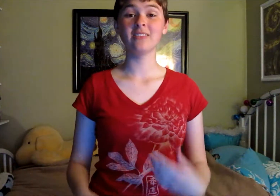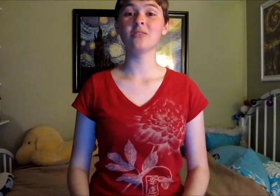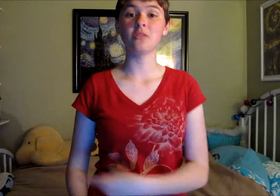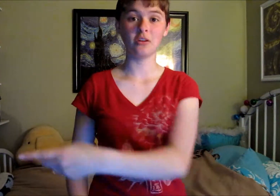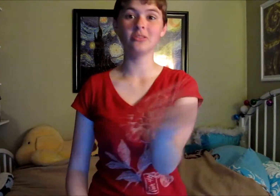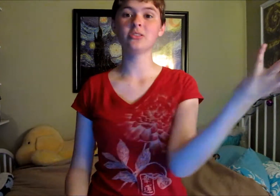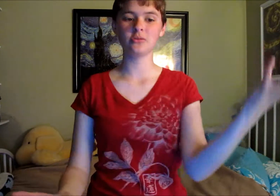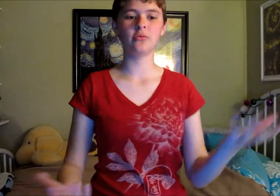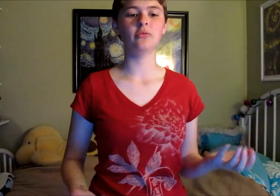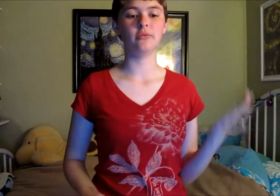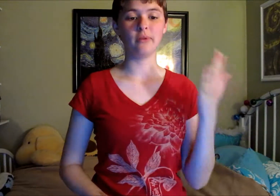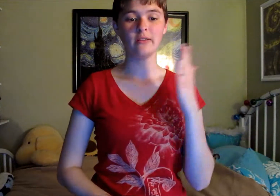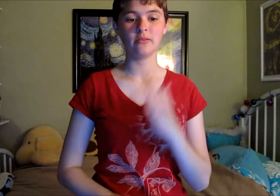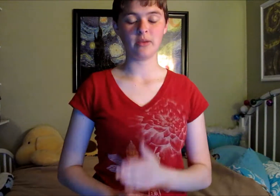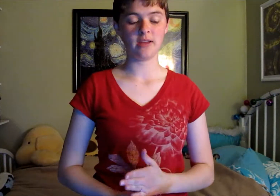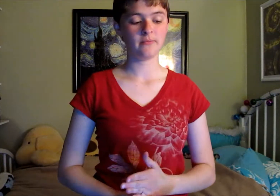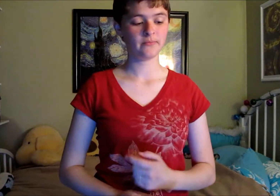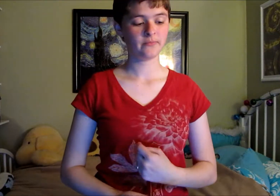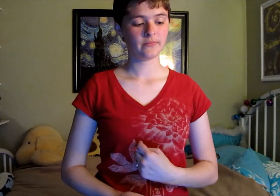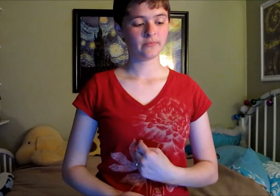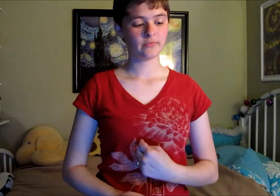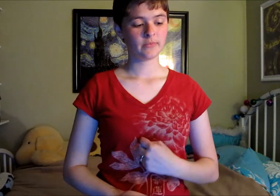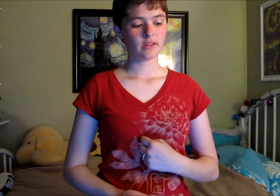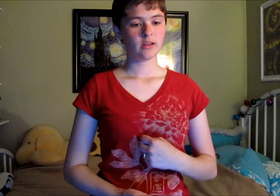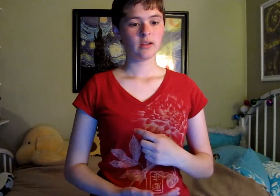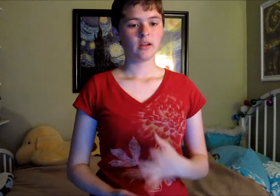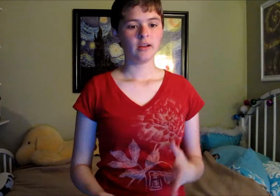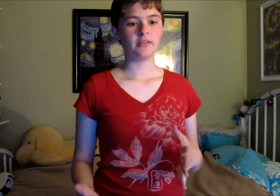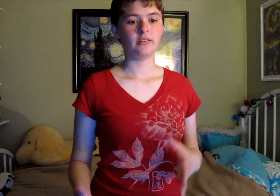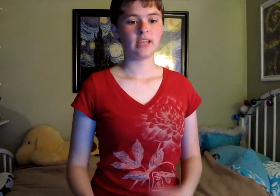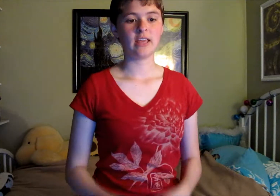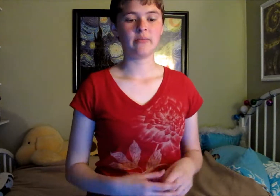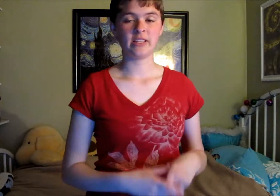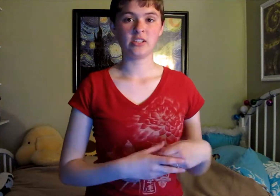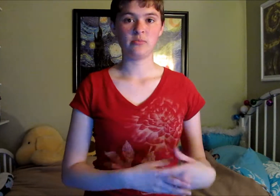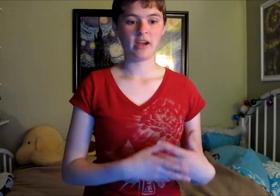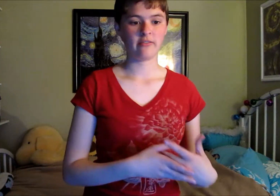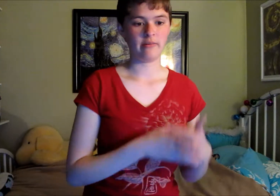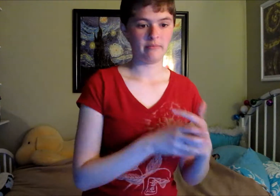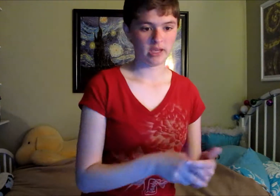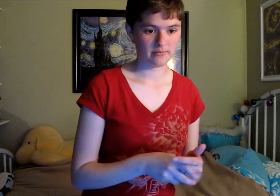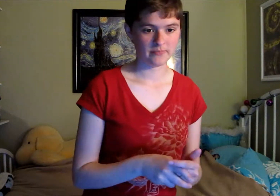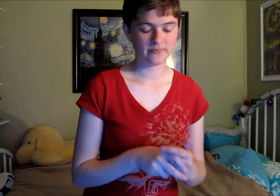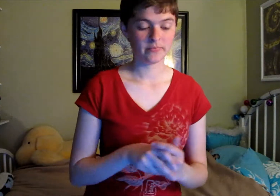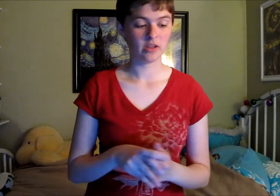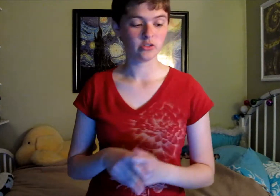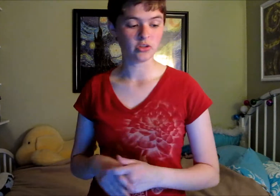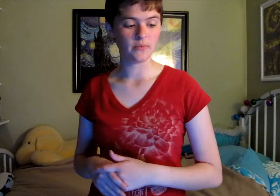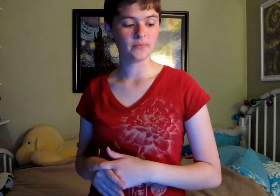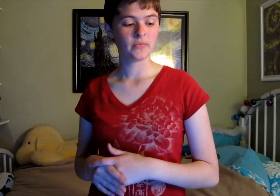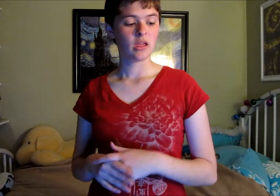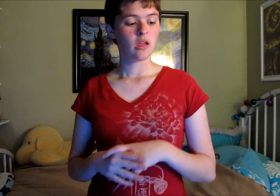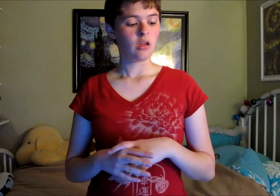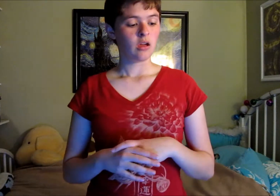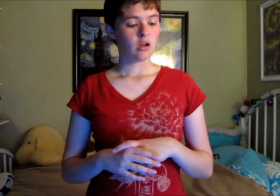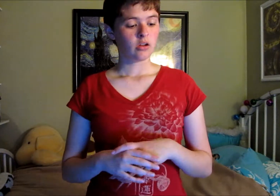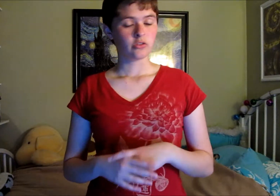To those who ground me, here, take a message back from me. So,